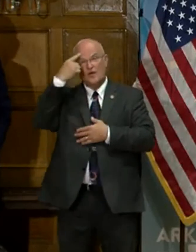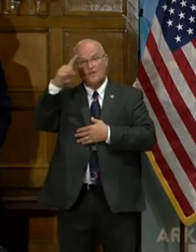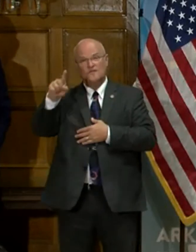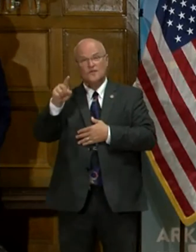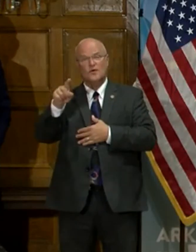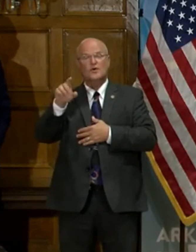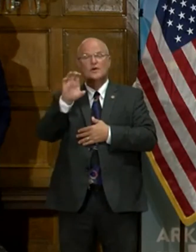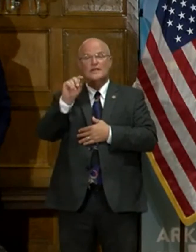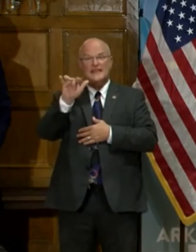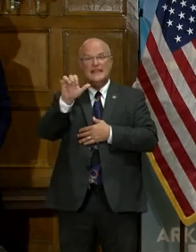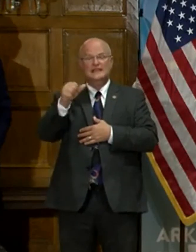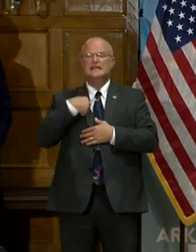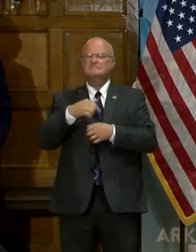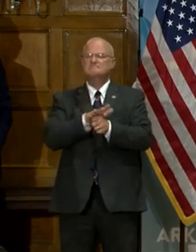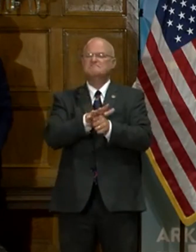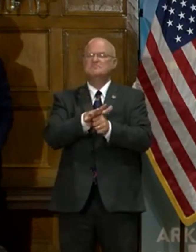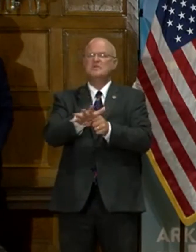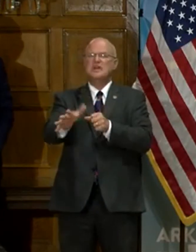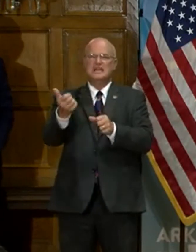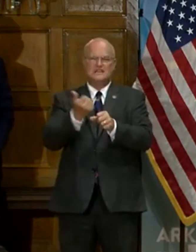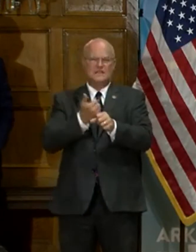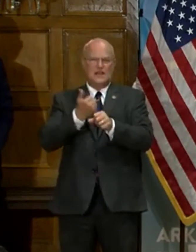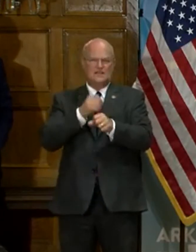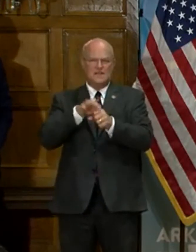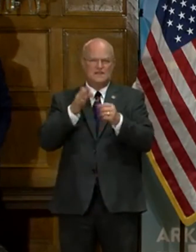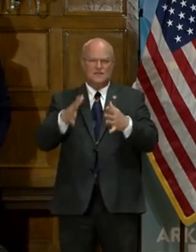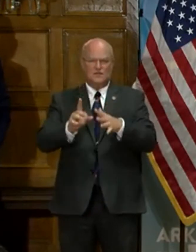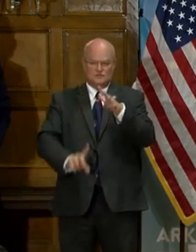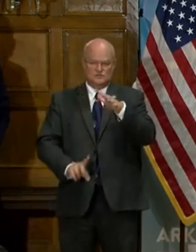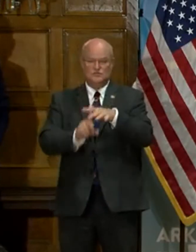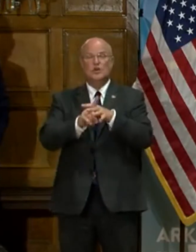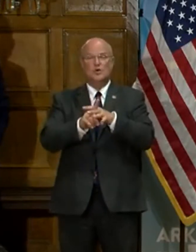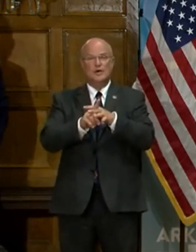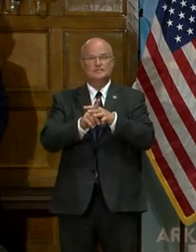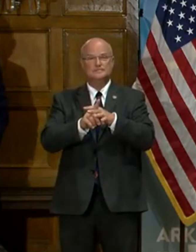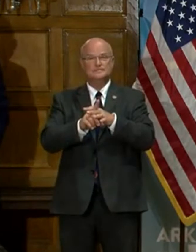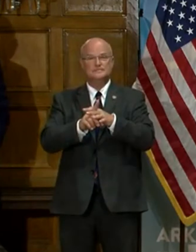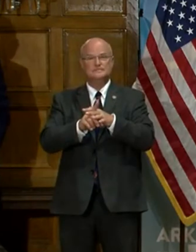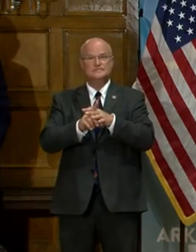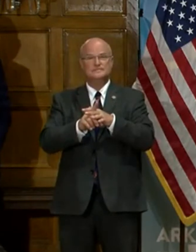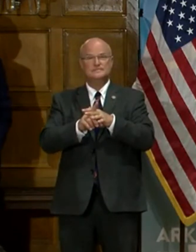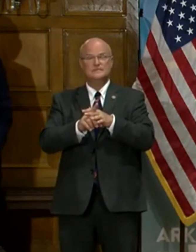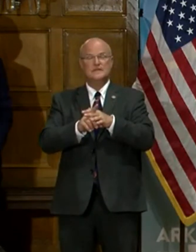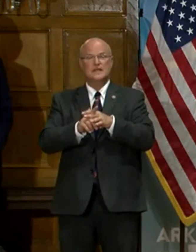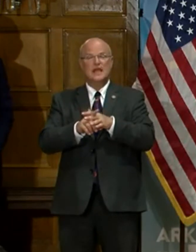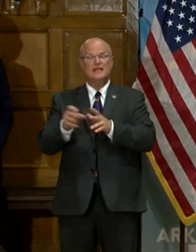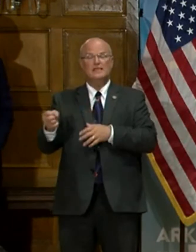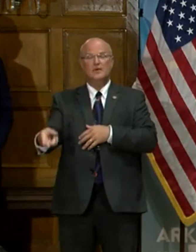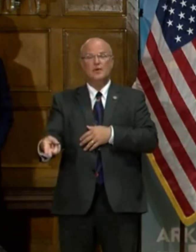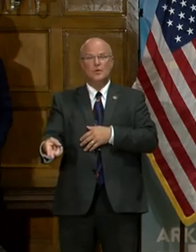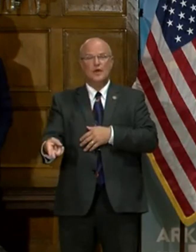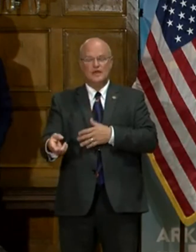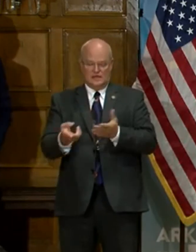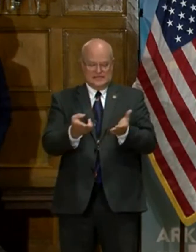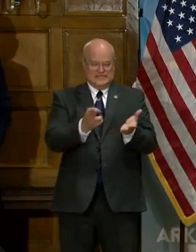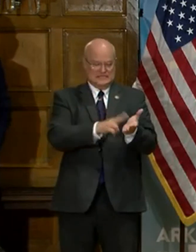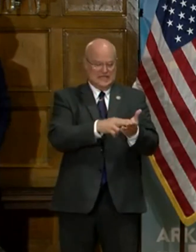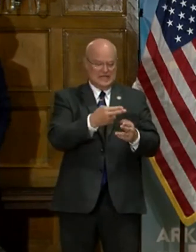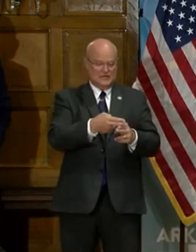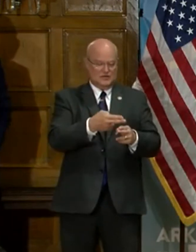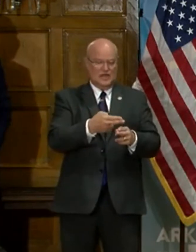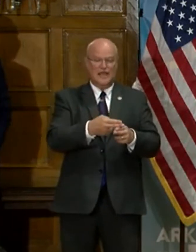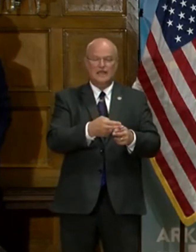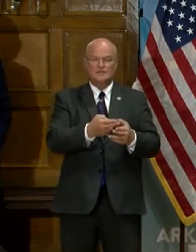the counties, and then we'll have plenty for every single voter that wants to show up to the poll. And it's disposable, so you can sign your name